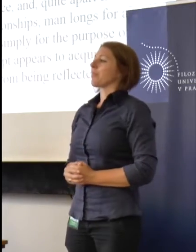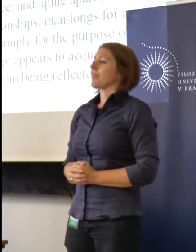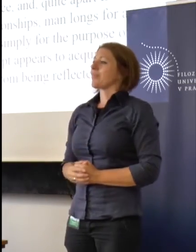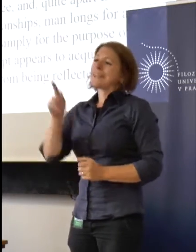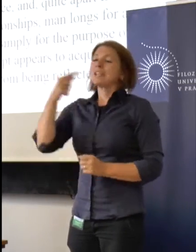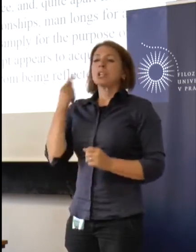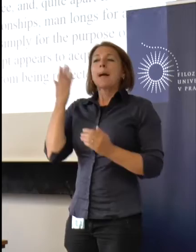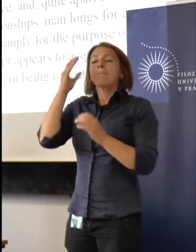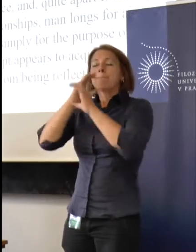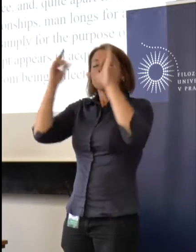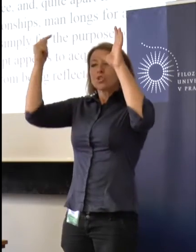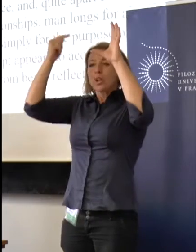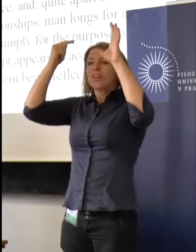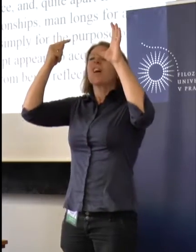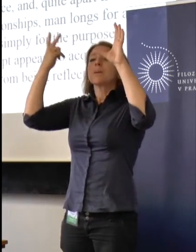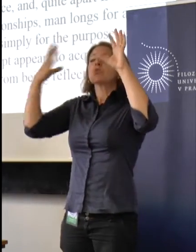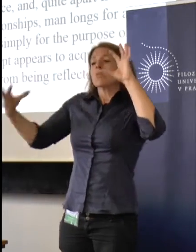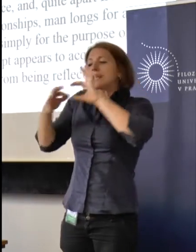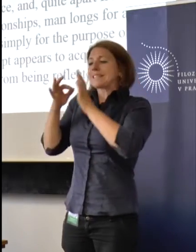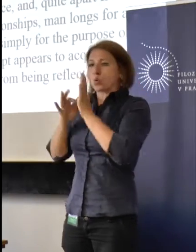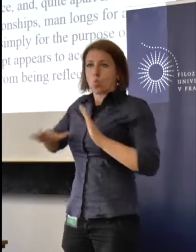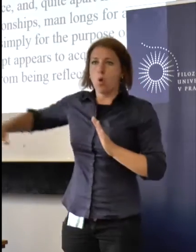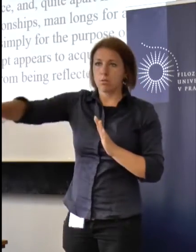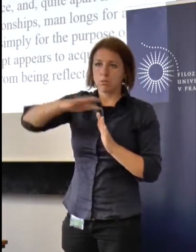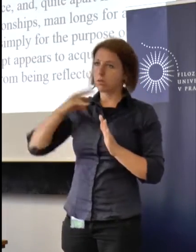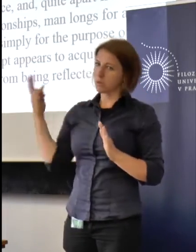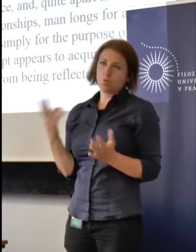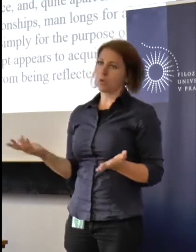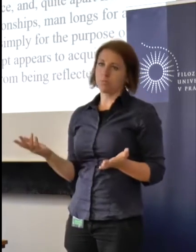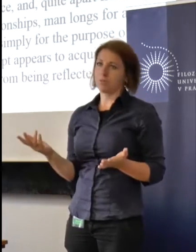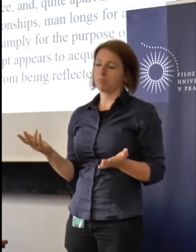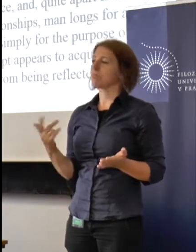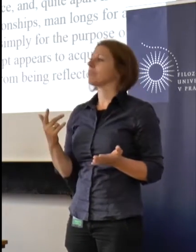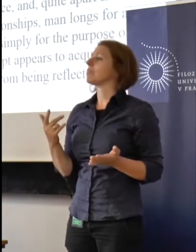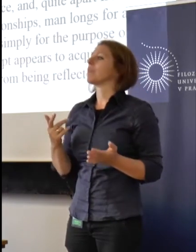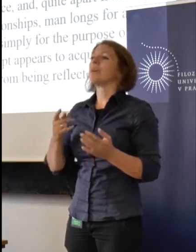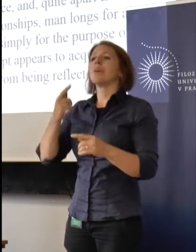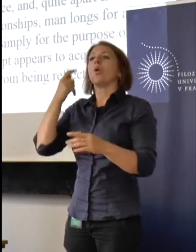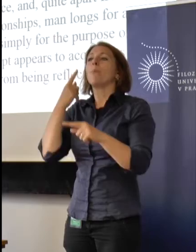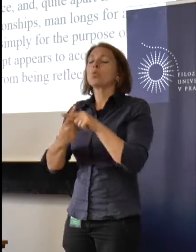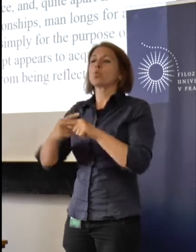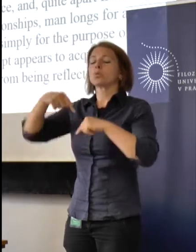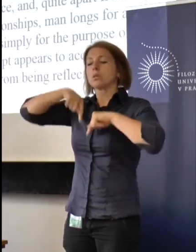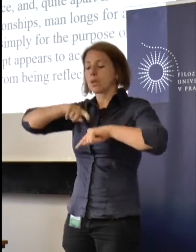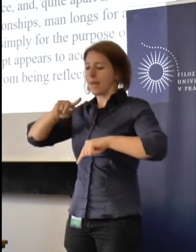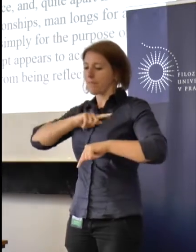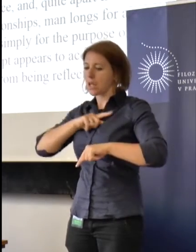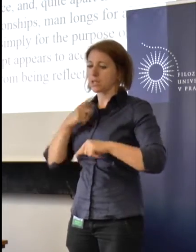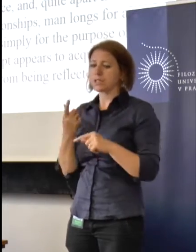any physical or emotional relationships, man longs for a thou to correspond to his I, simply for the purpose